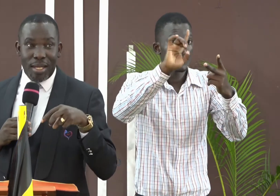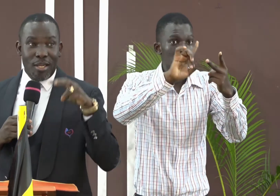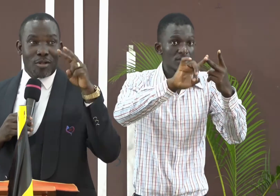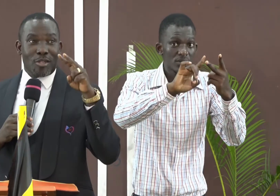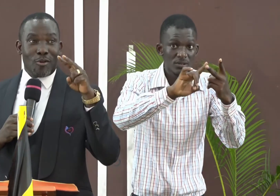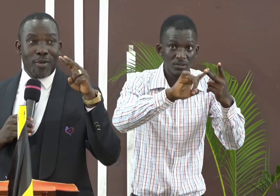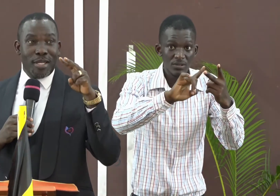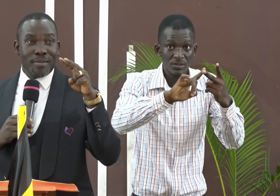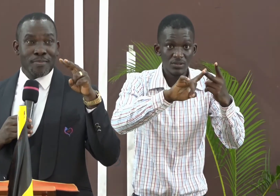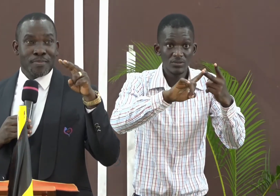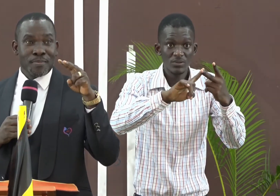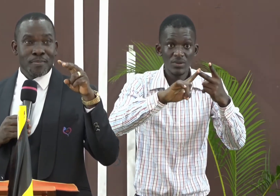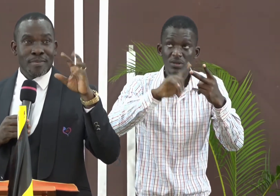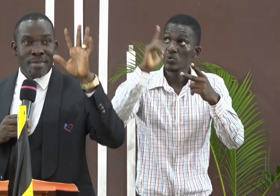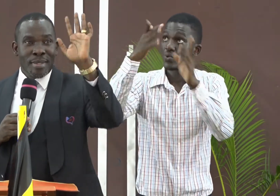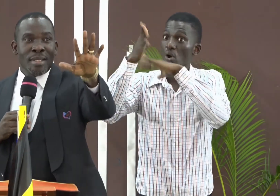Yamuyita. Eyo ekyokubiri.